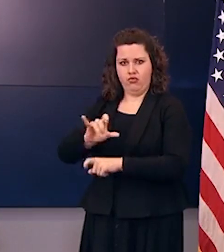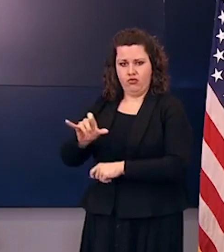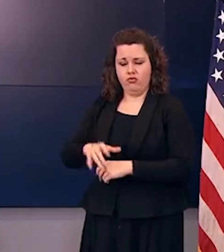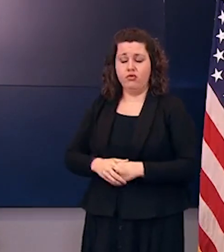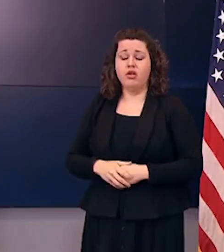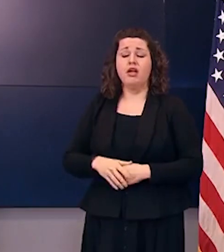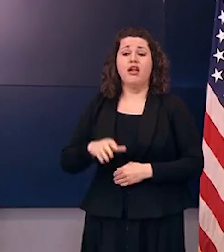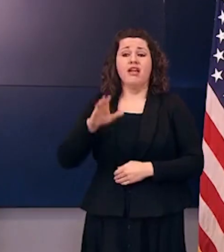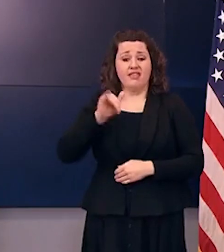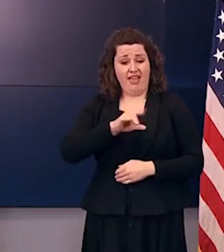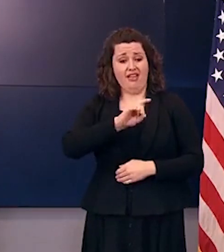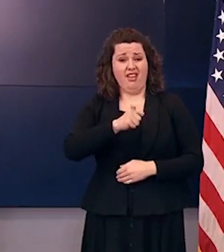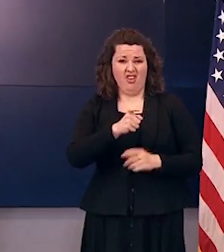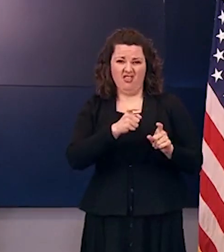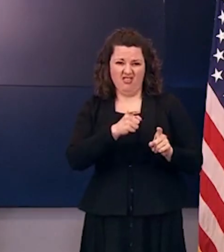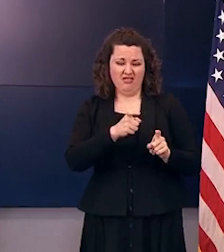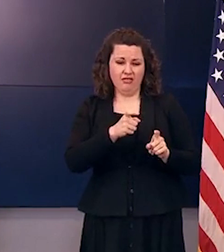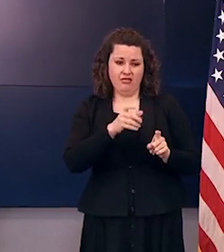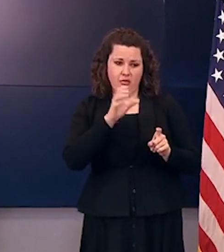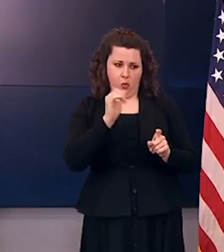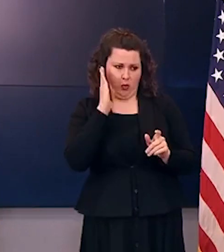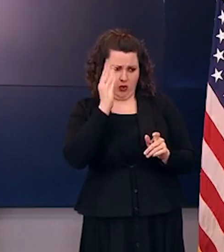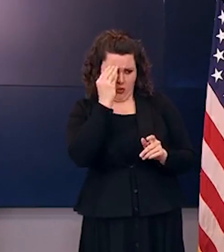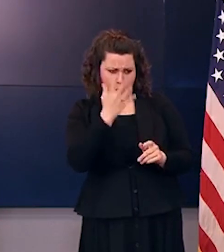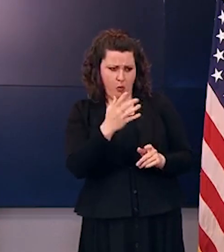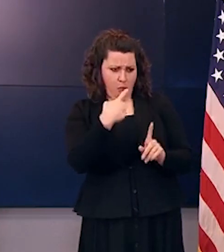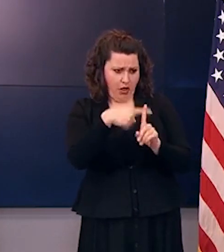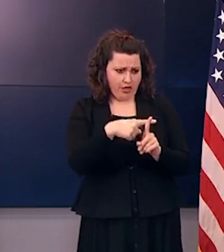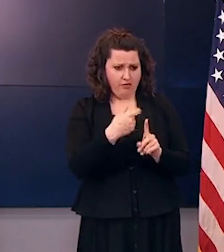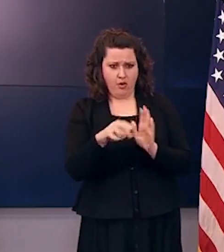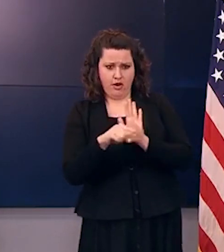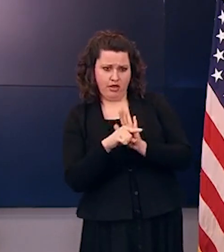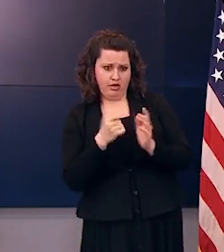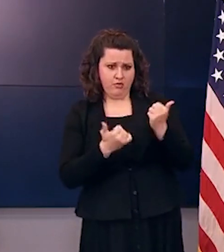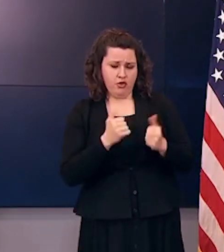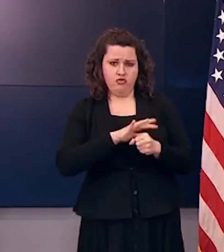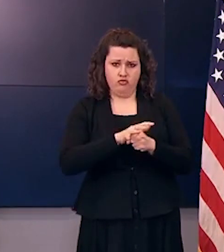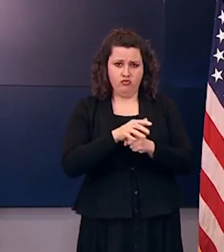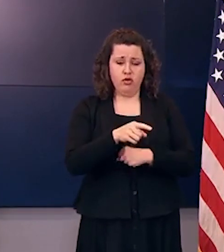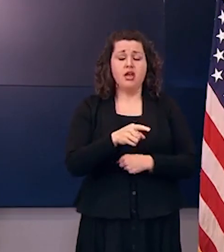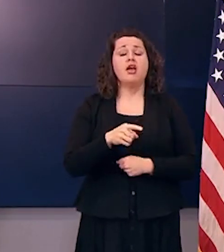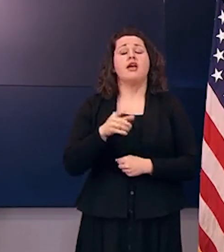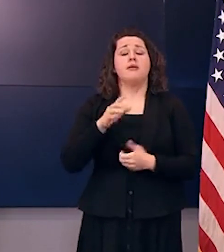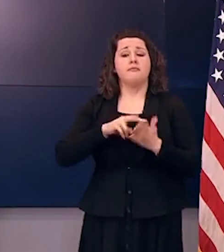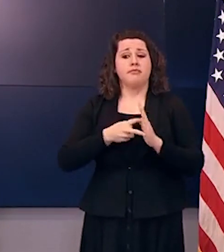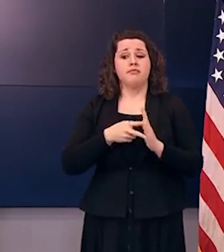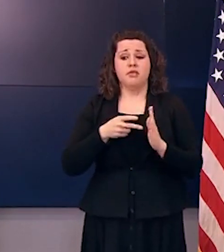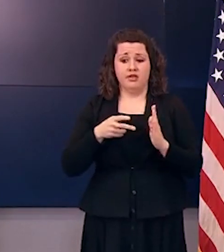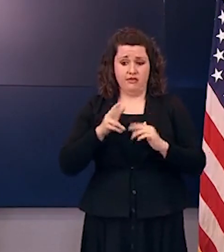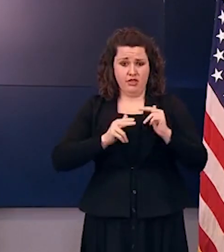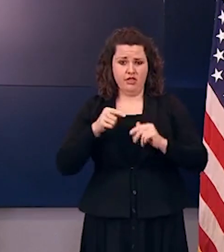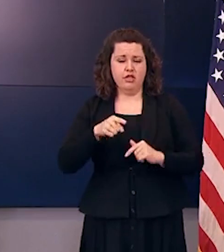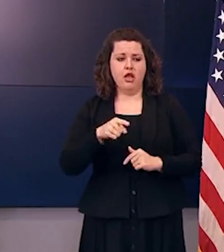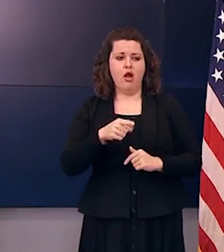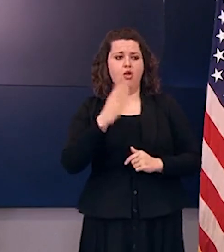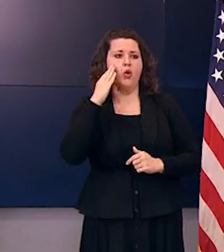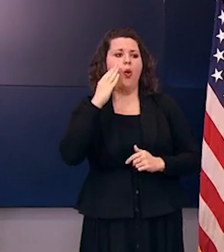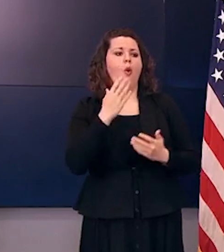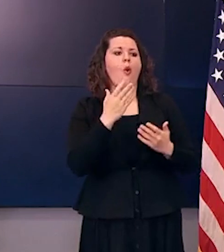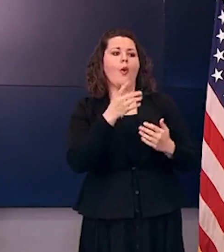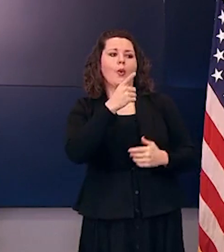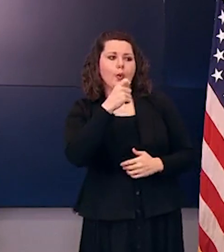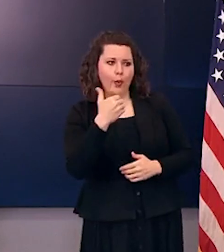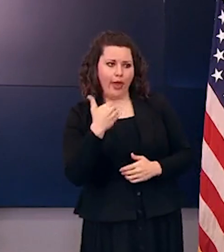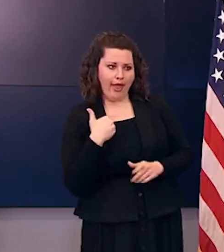employees know whether they currently have the virus, and it will allow facilities to take proactive measures to prevent the spread of the